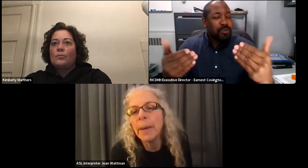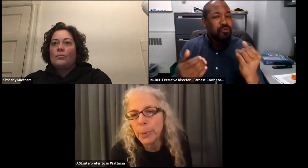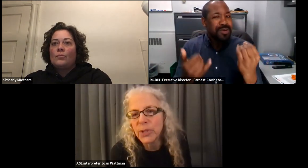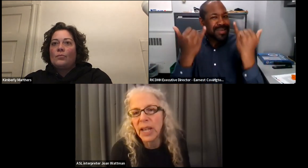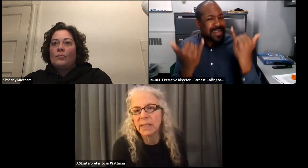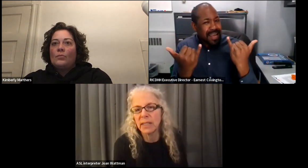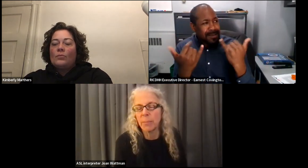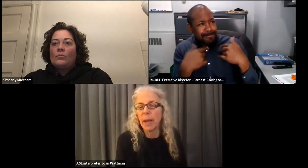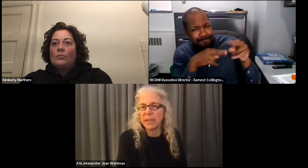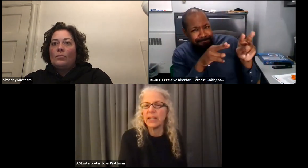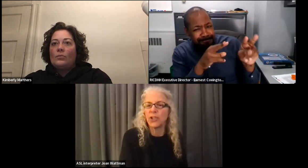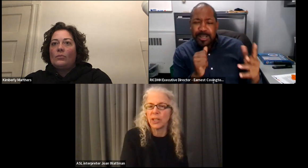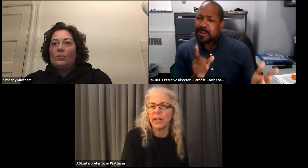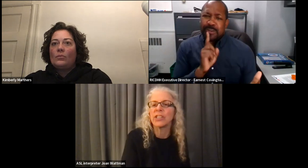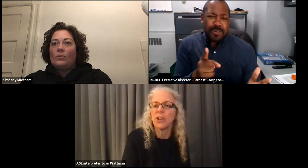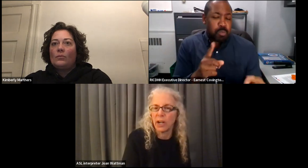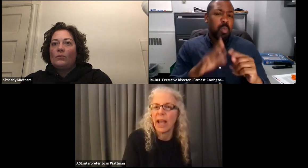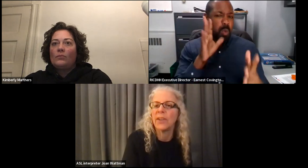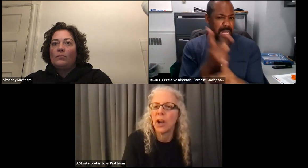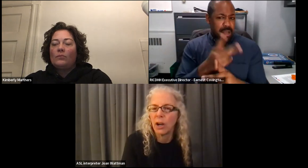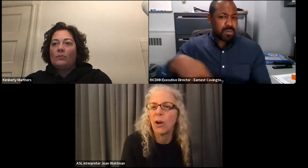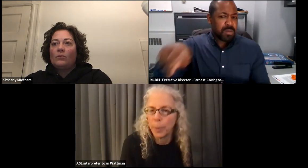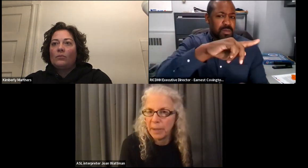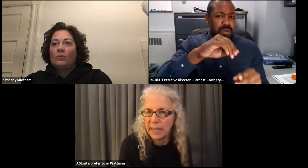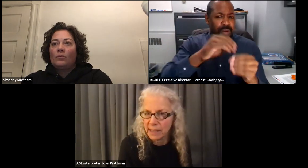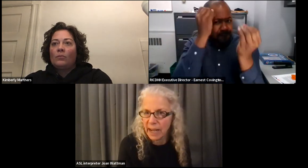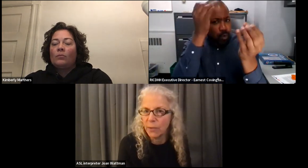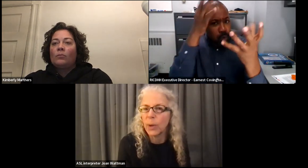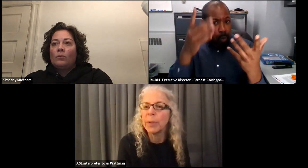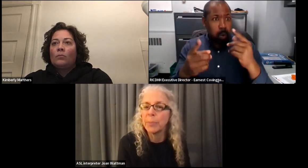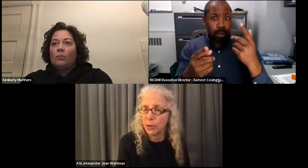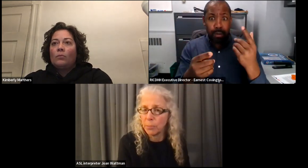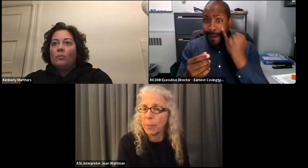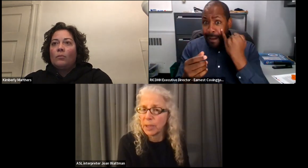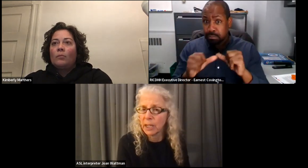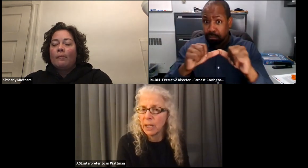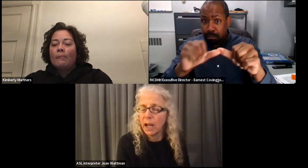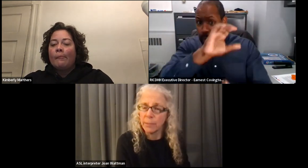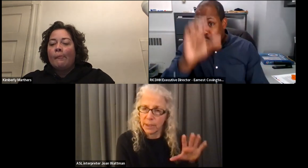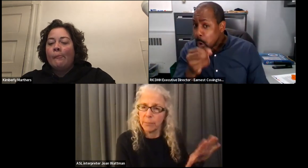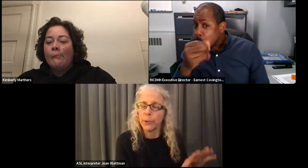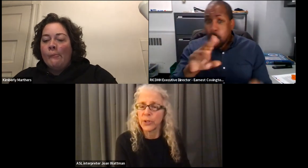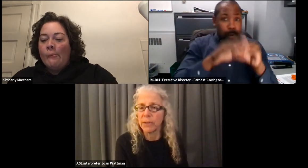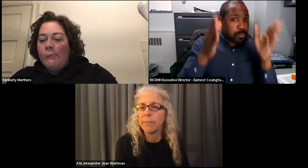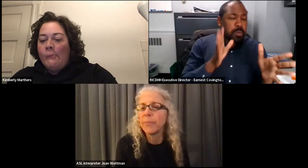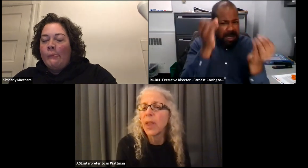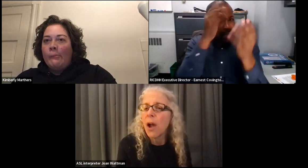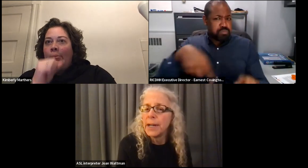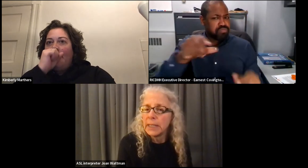say, 10% in the population, they could start having open meetings again where people are in public, in